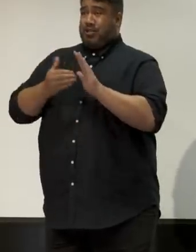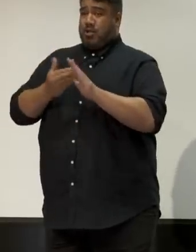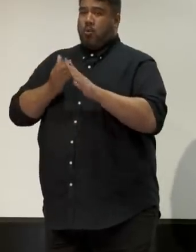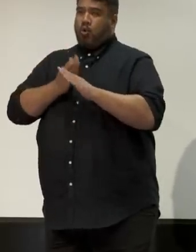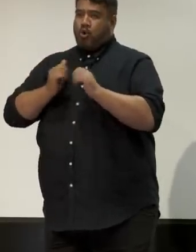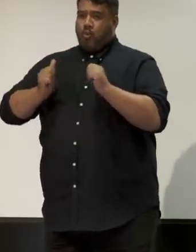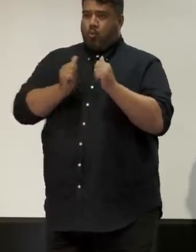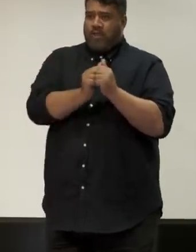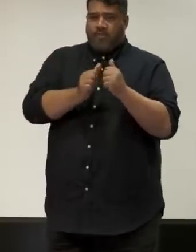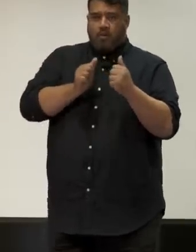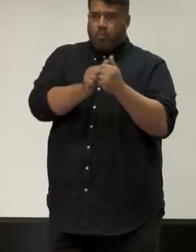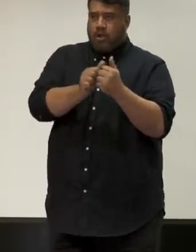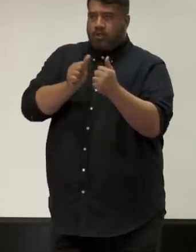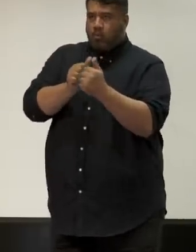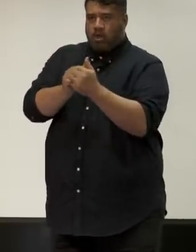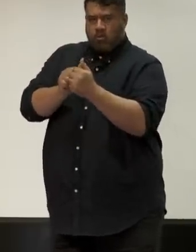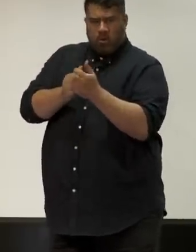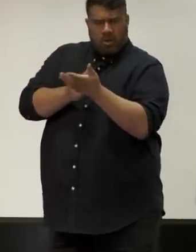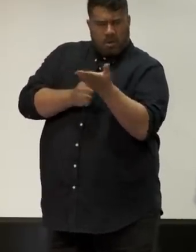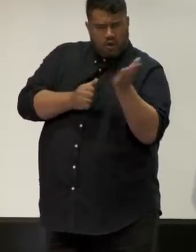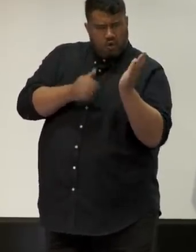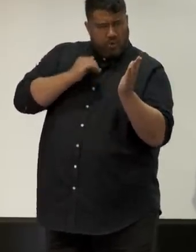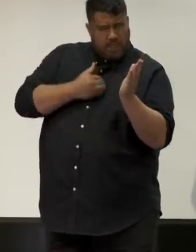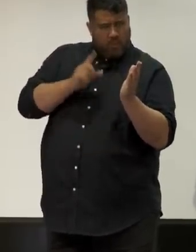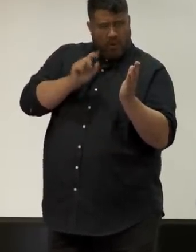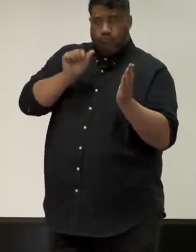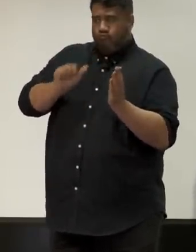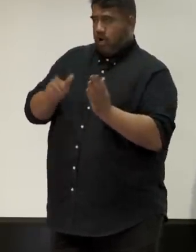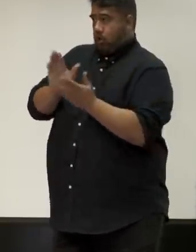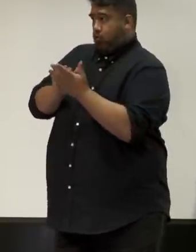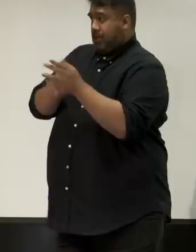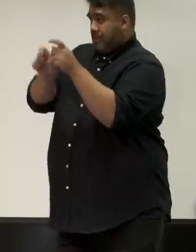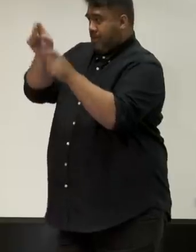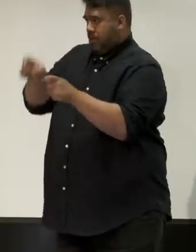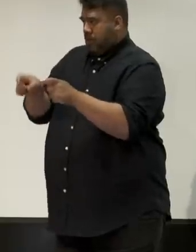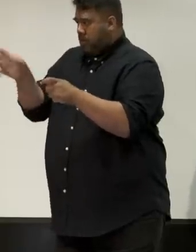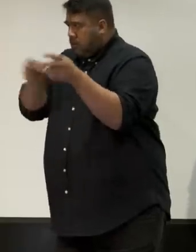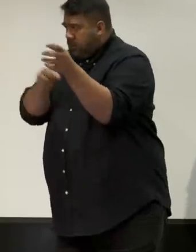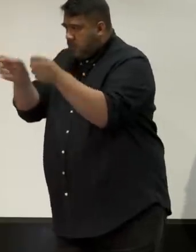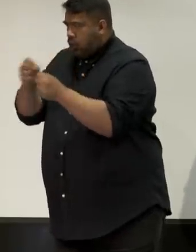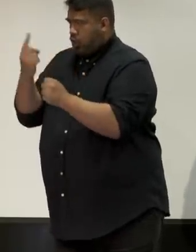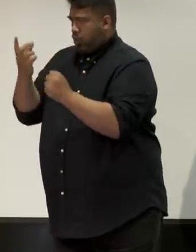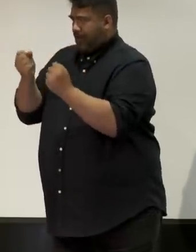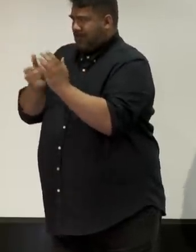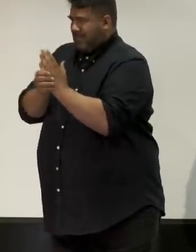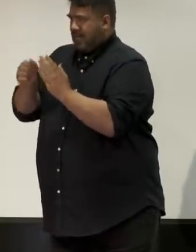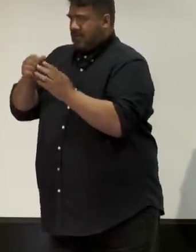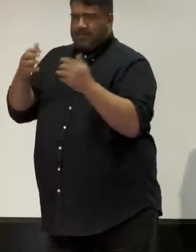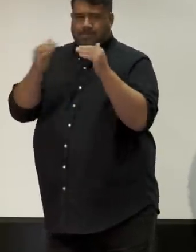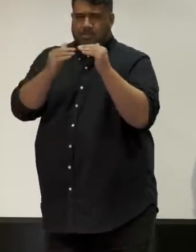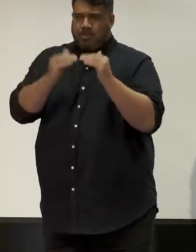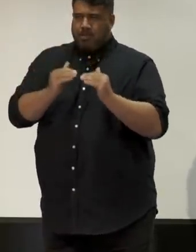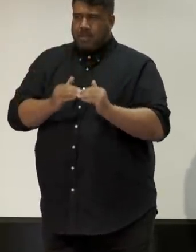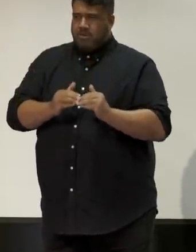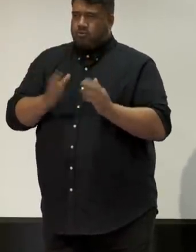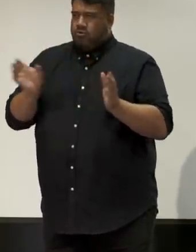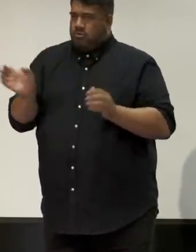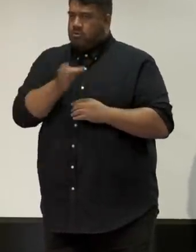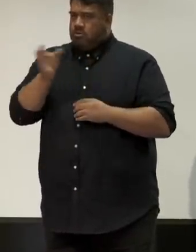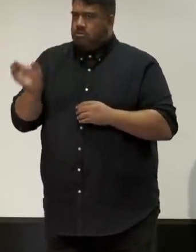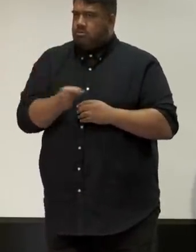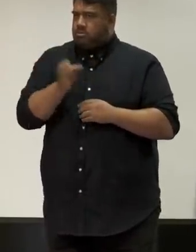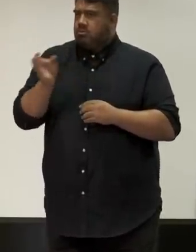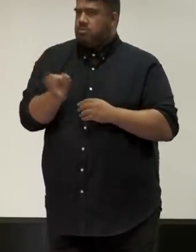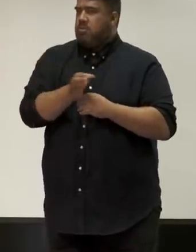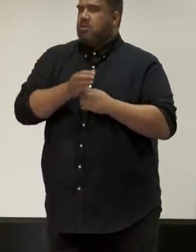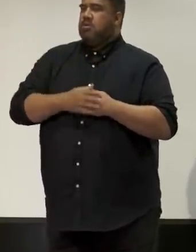alongside closely with them to match skills within New Zealand to those jobs. But that I do expect we will continue to see that grow, because